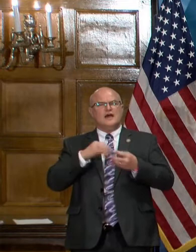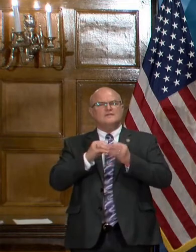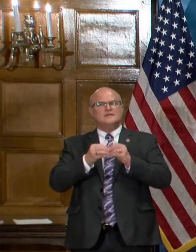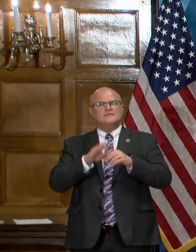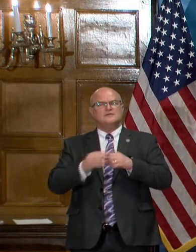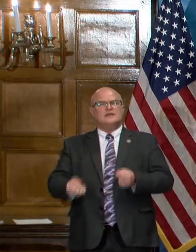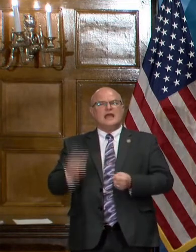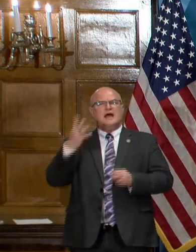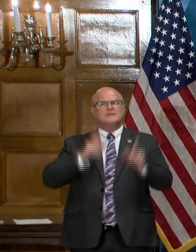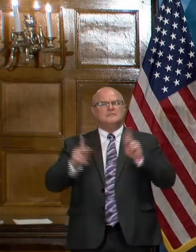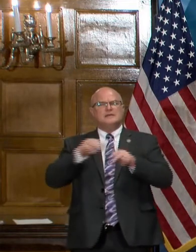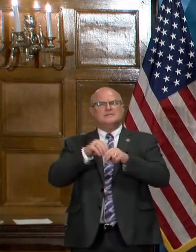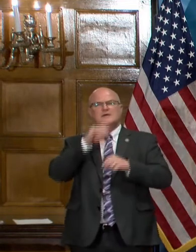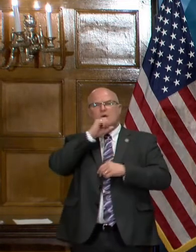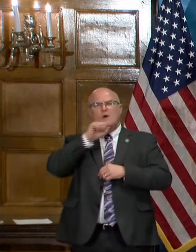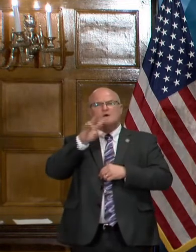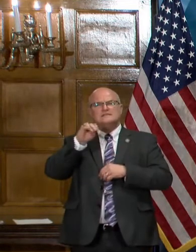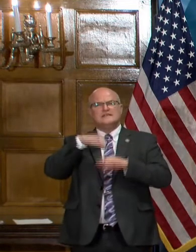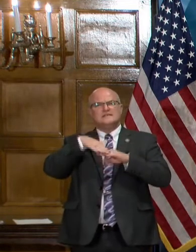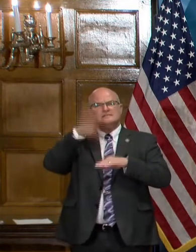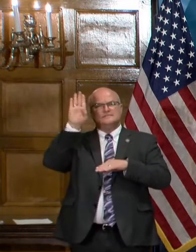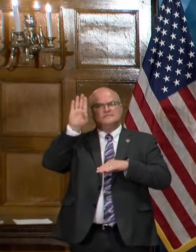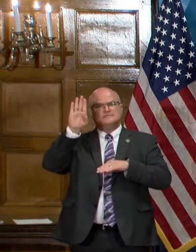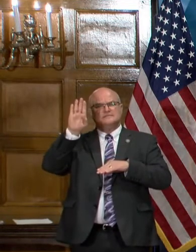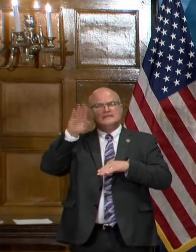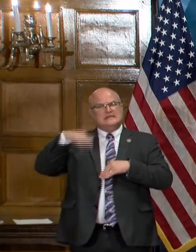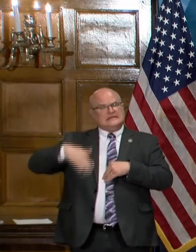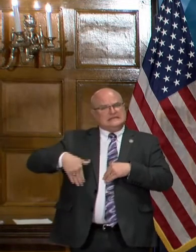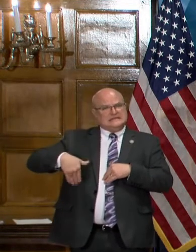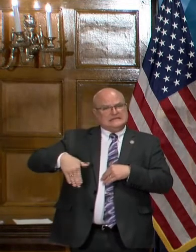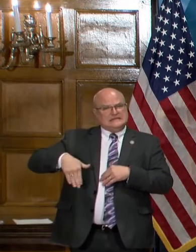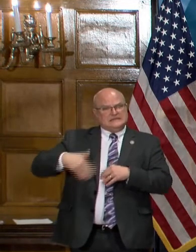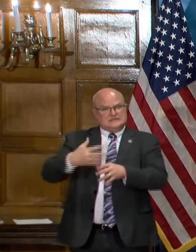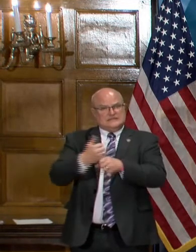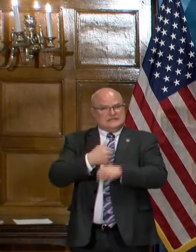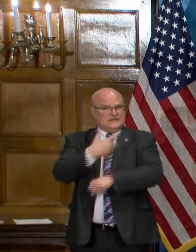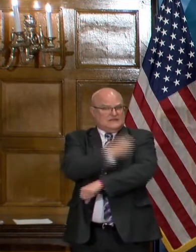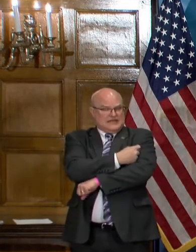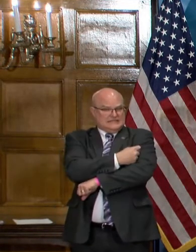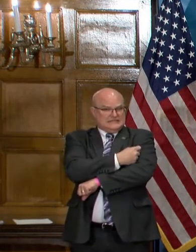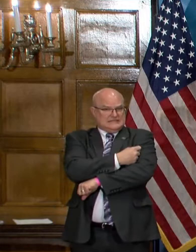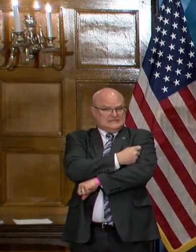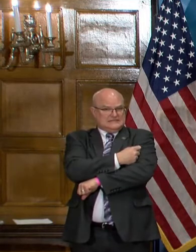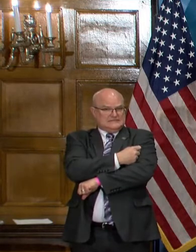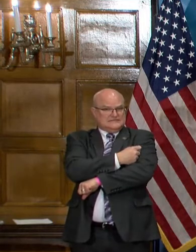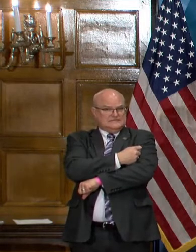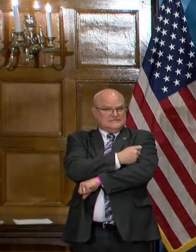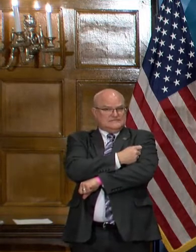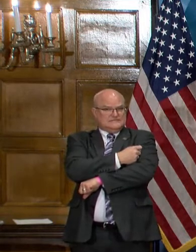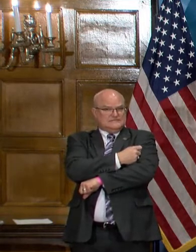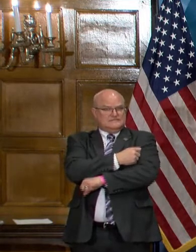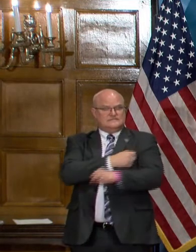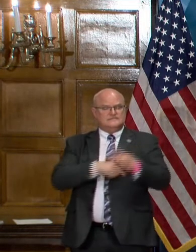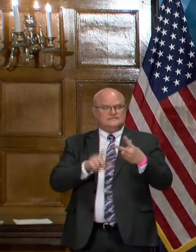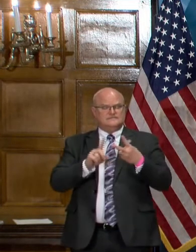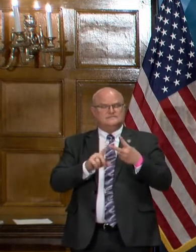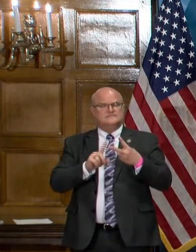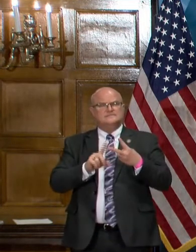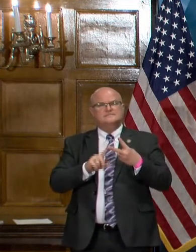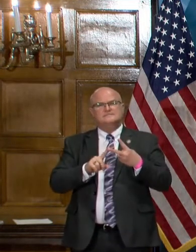on how many people in the 70 plus category have yet to receive a vaccine, roughly? And